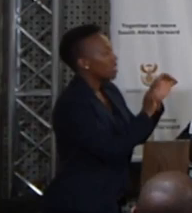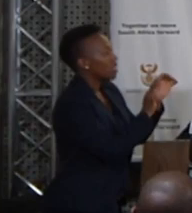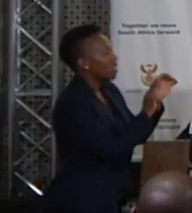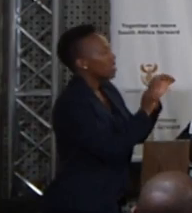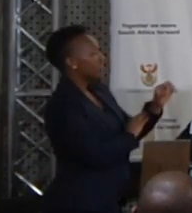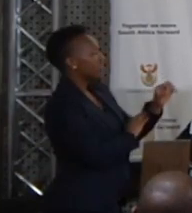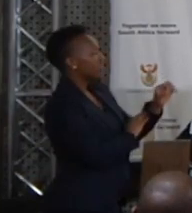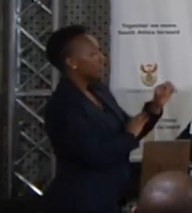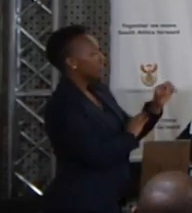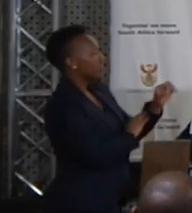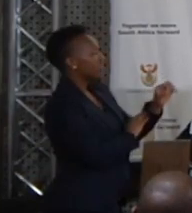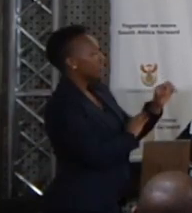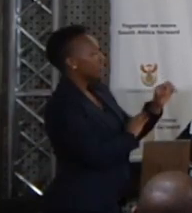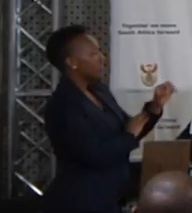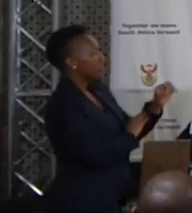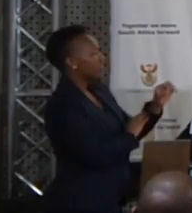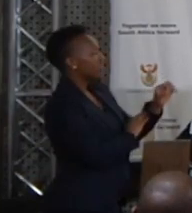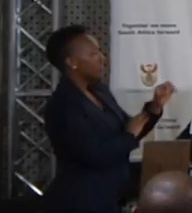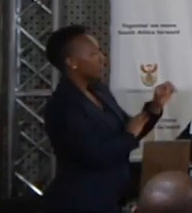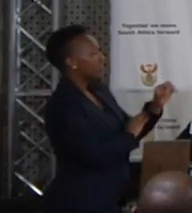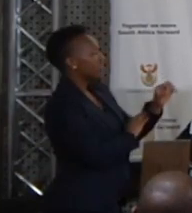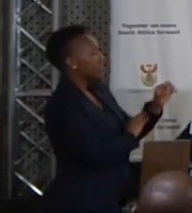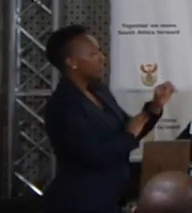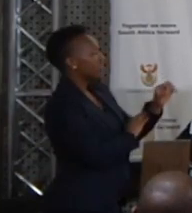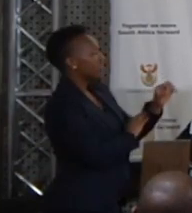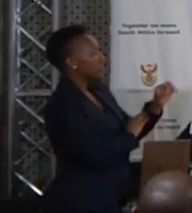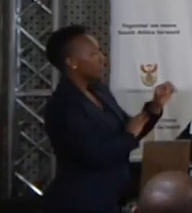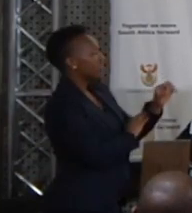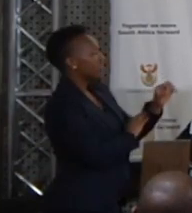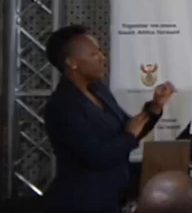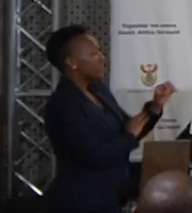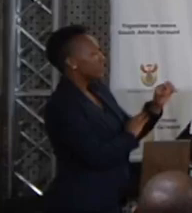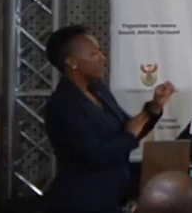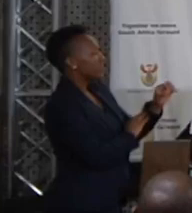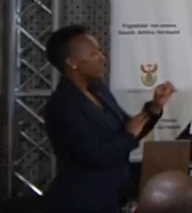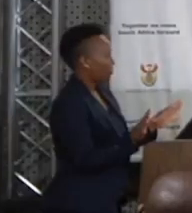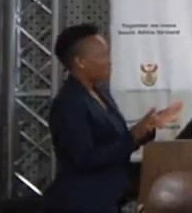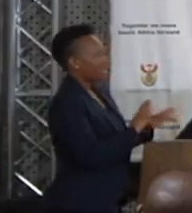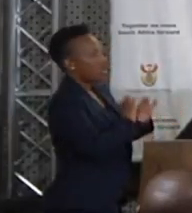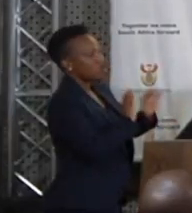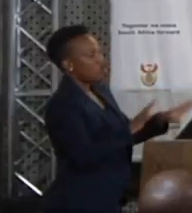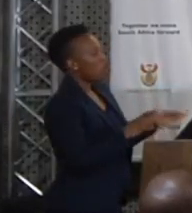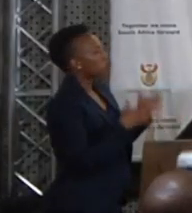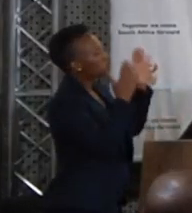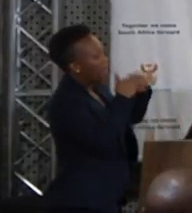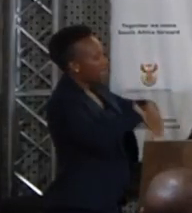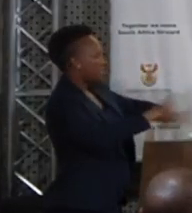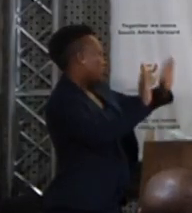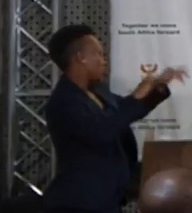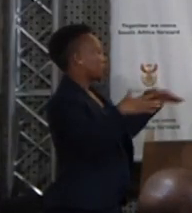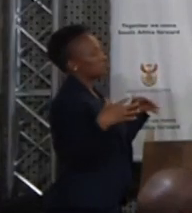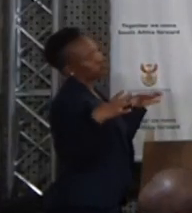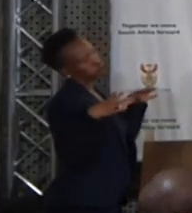and the shop. Otherwise, no social gatherings, no beaches,